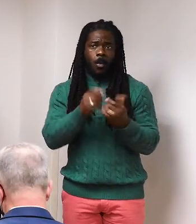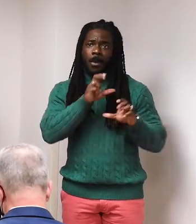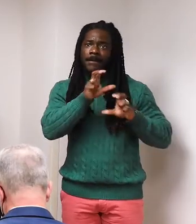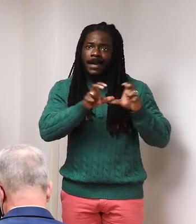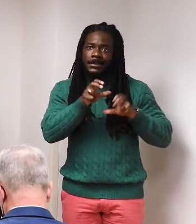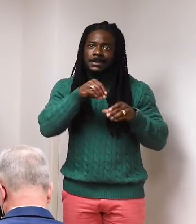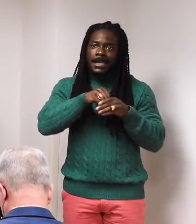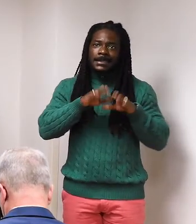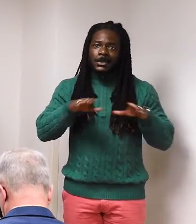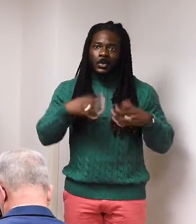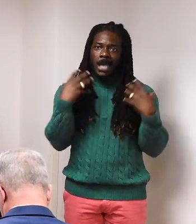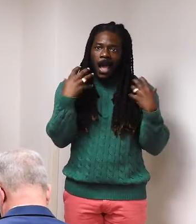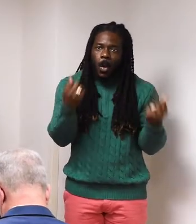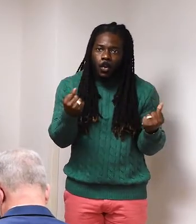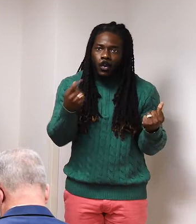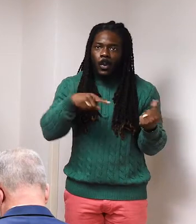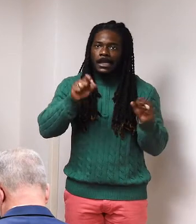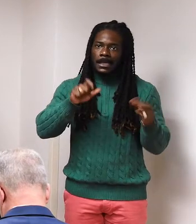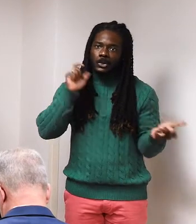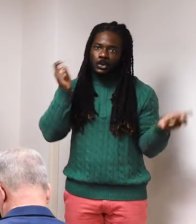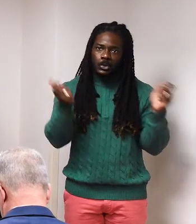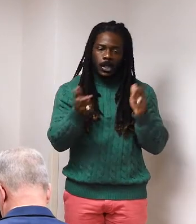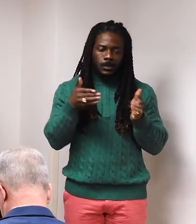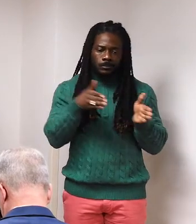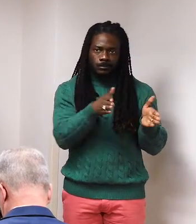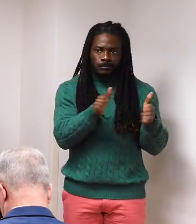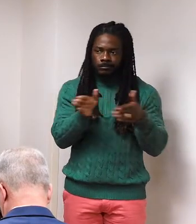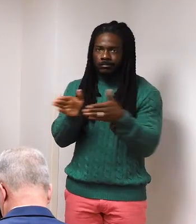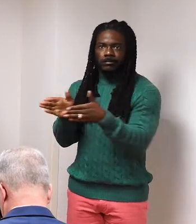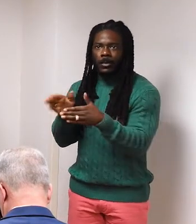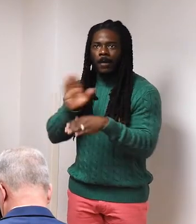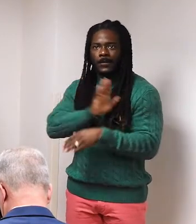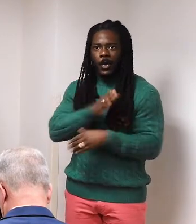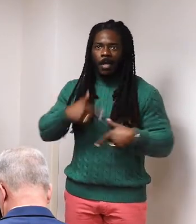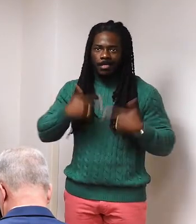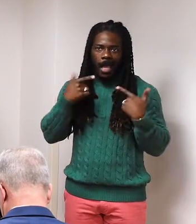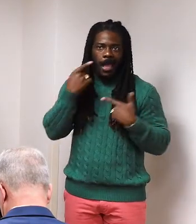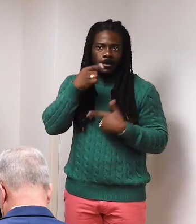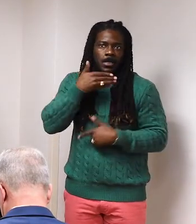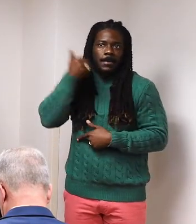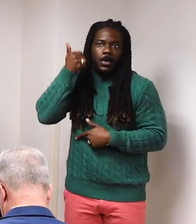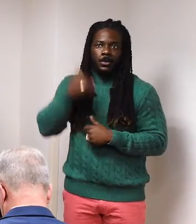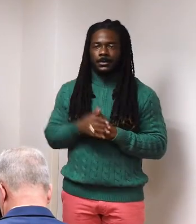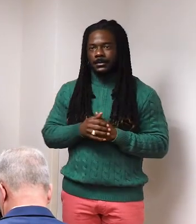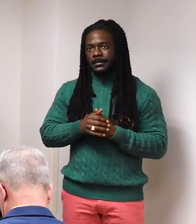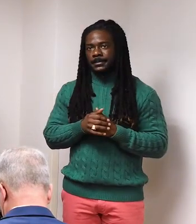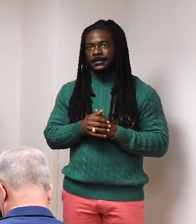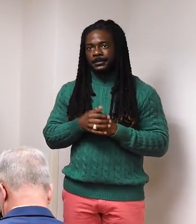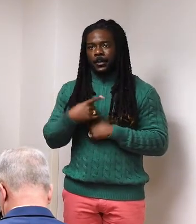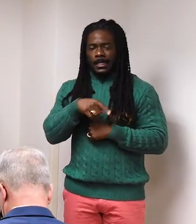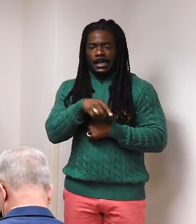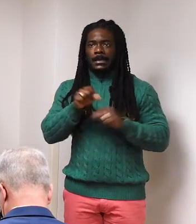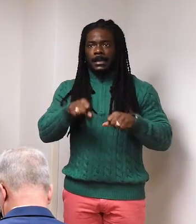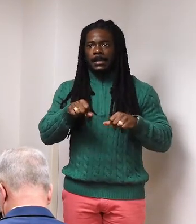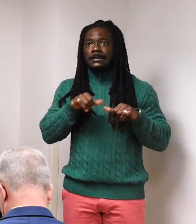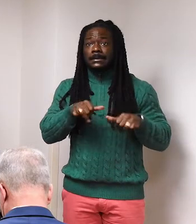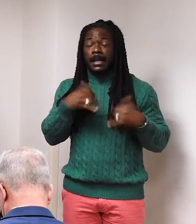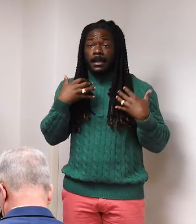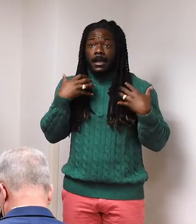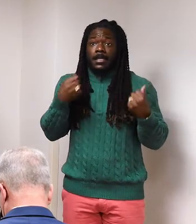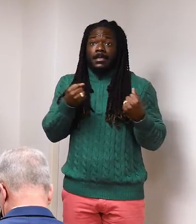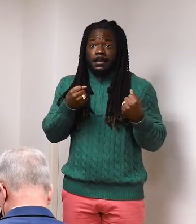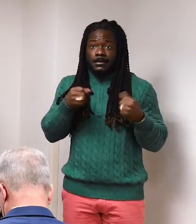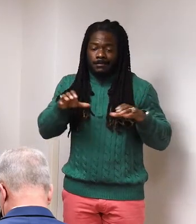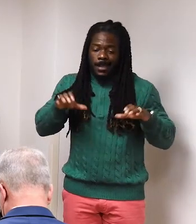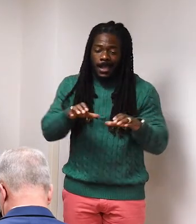health, we can change the trajectory of their lives for the better so that they can stay active and engaged